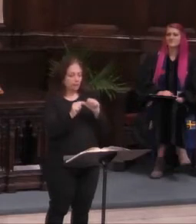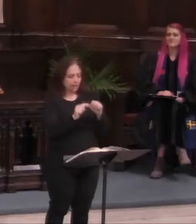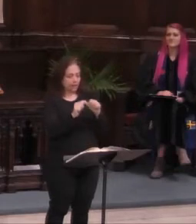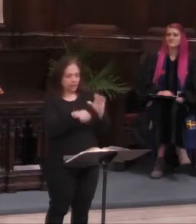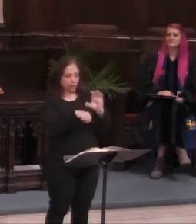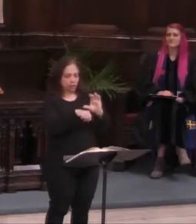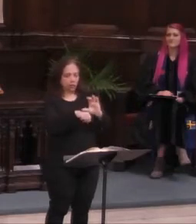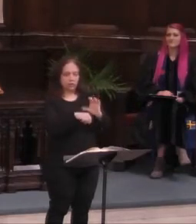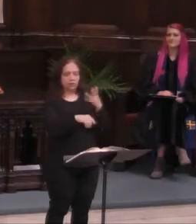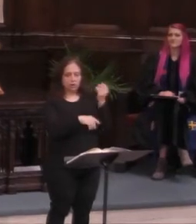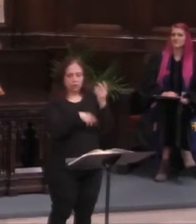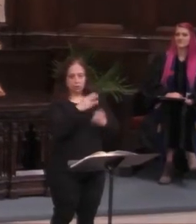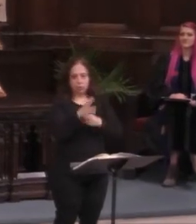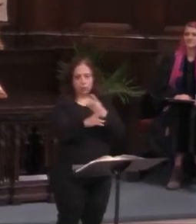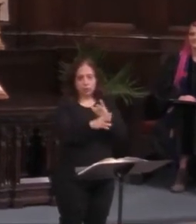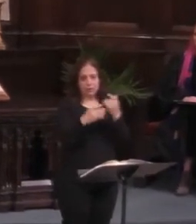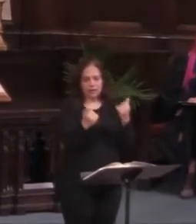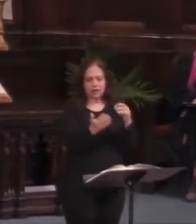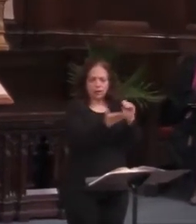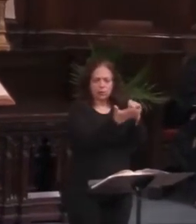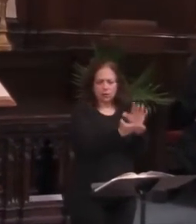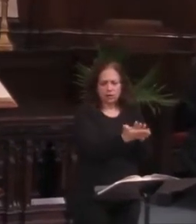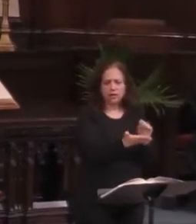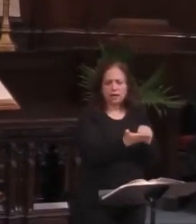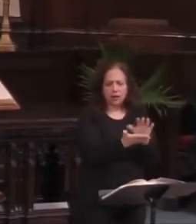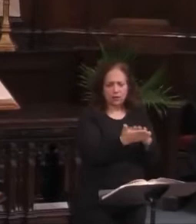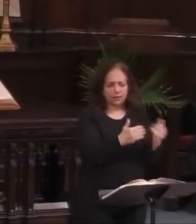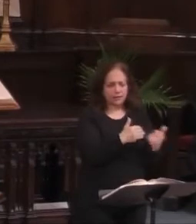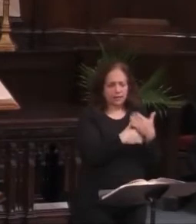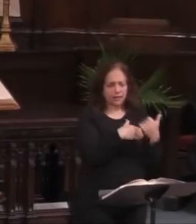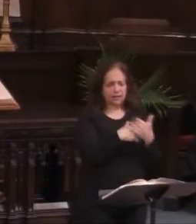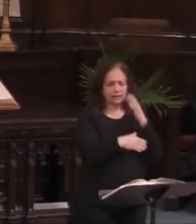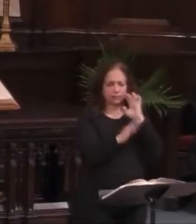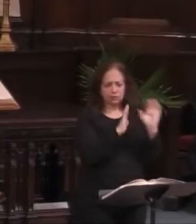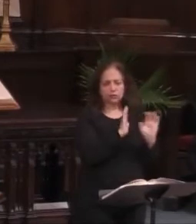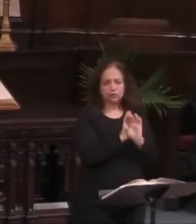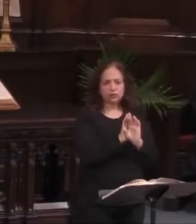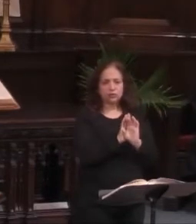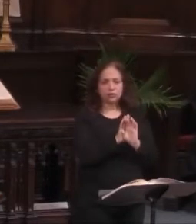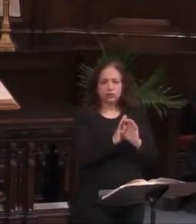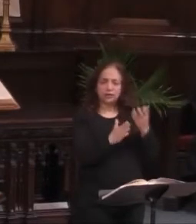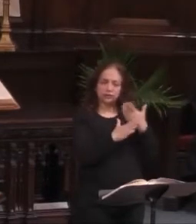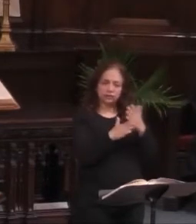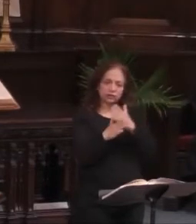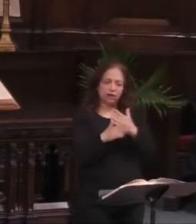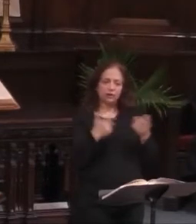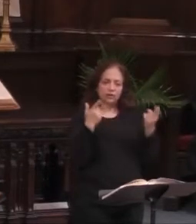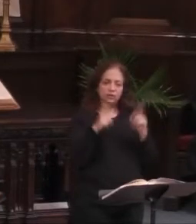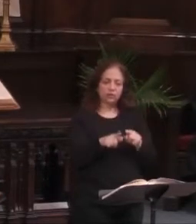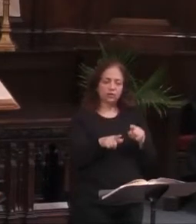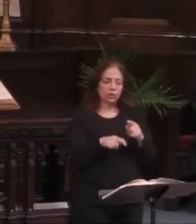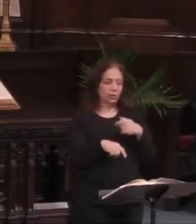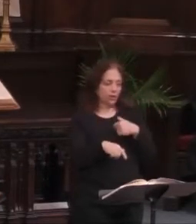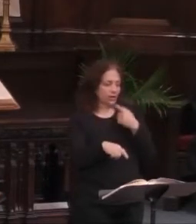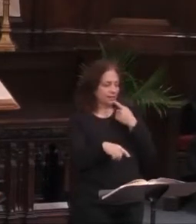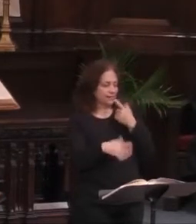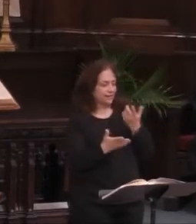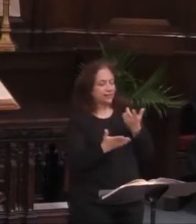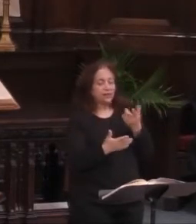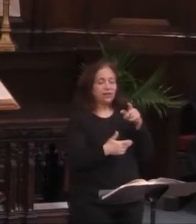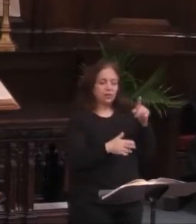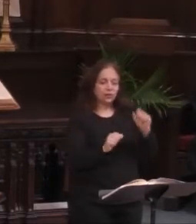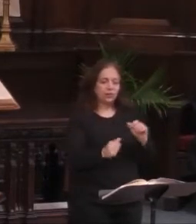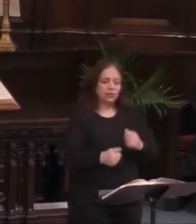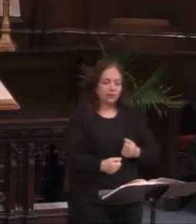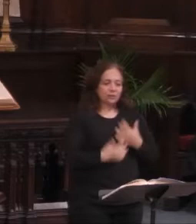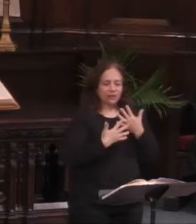world today? Write it down. Send us pictures. Share it so, as I said, you can be inspired